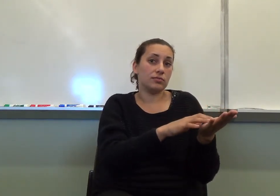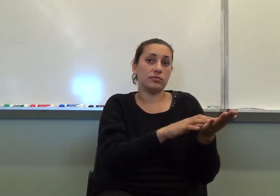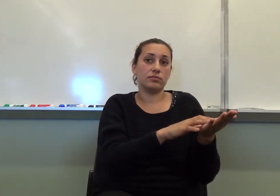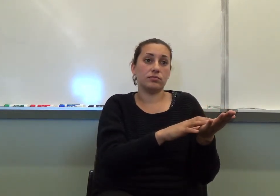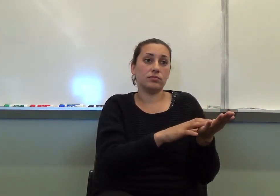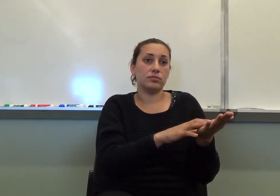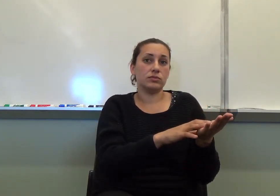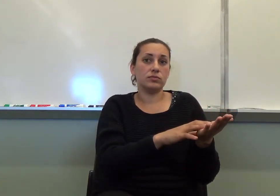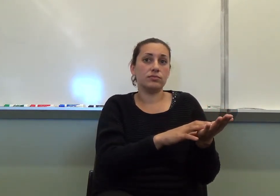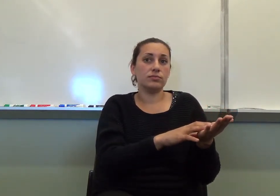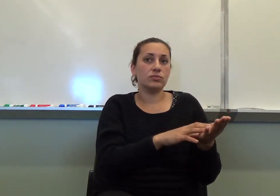What happens after the 414?